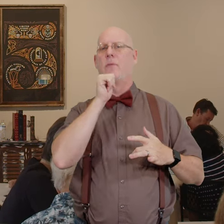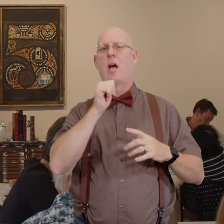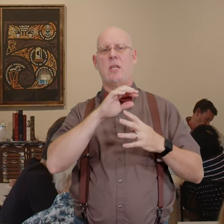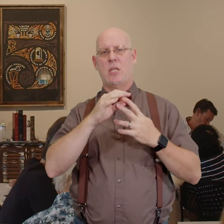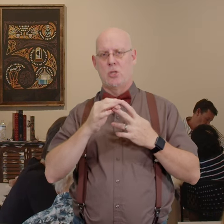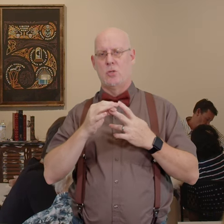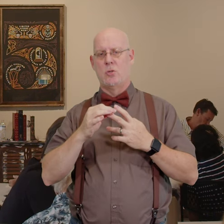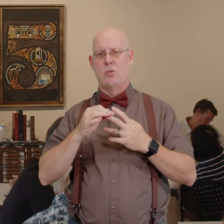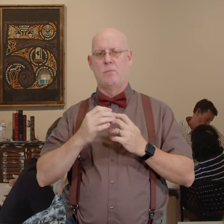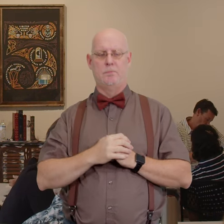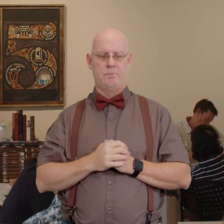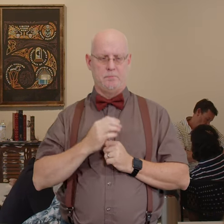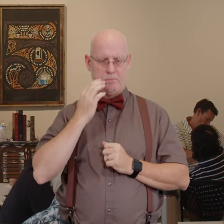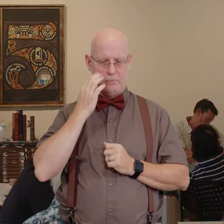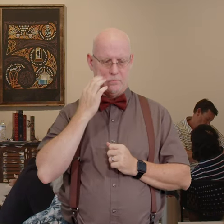of unconditional election.